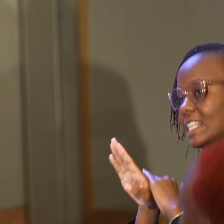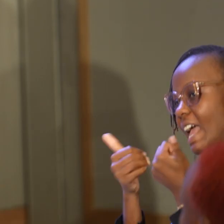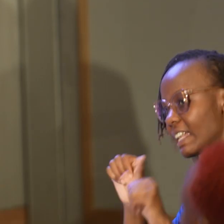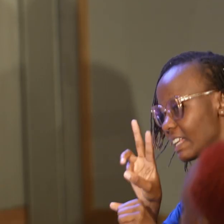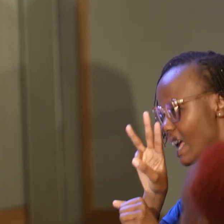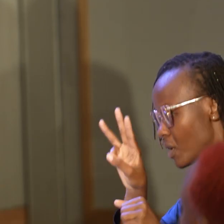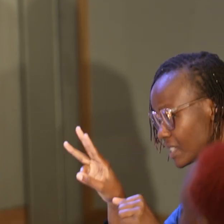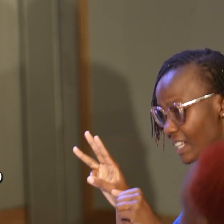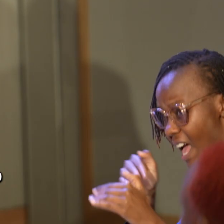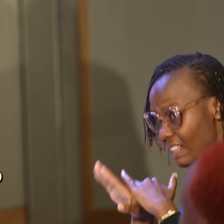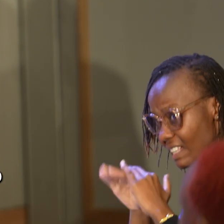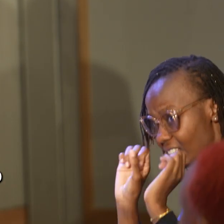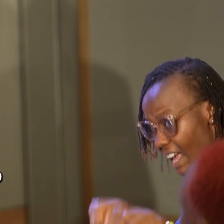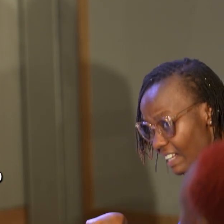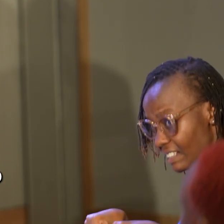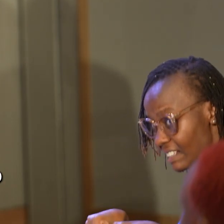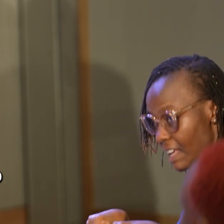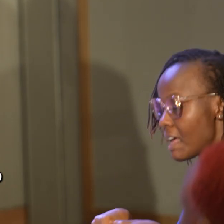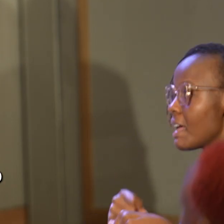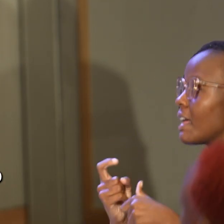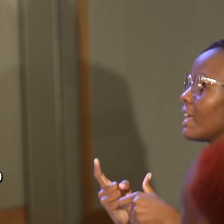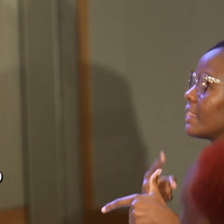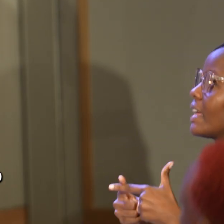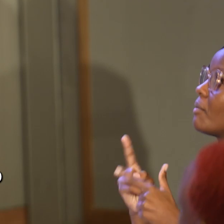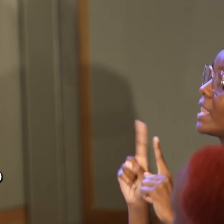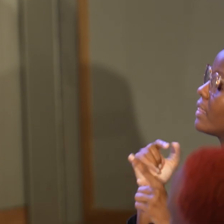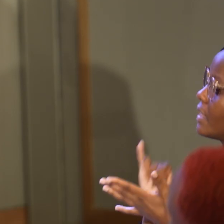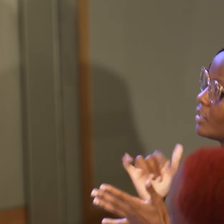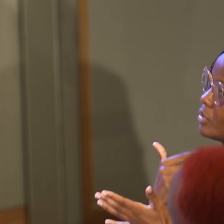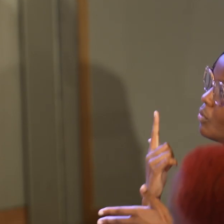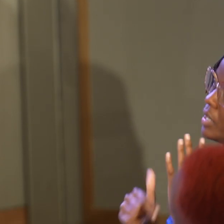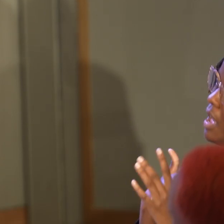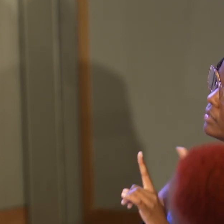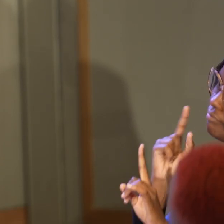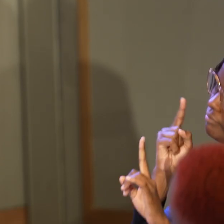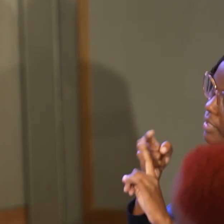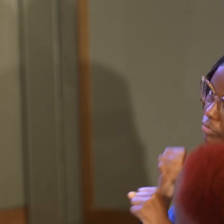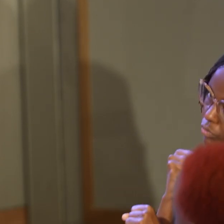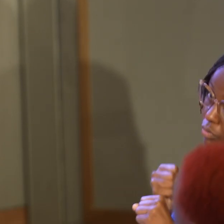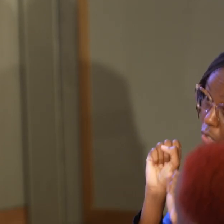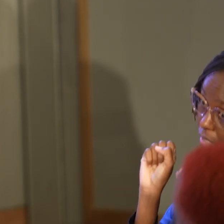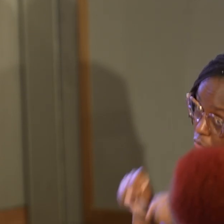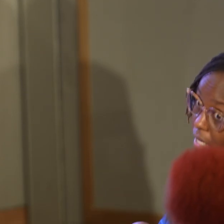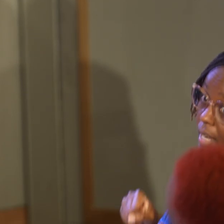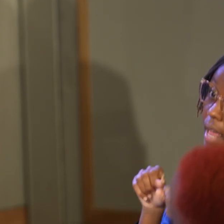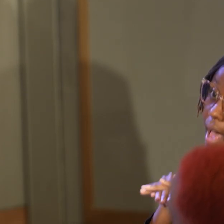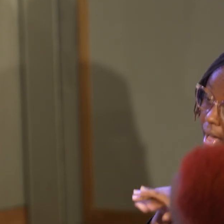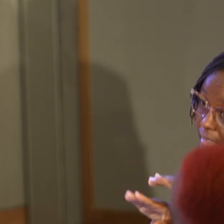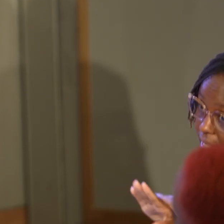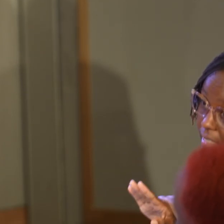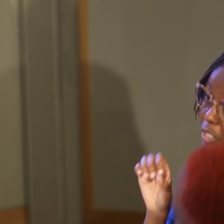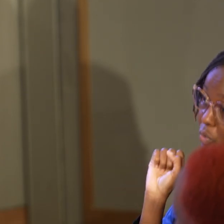all, but that is what we are going to be working on. That you can access